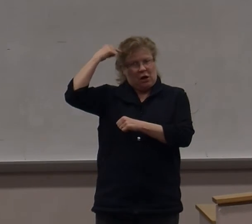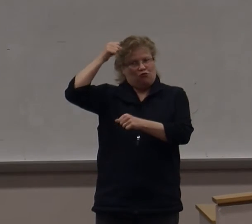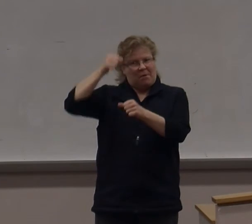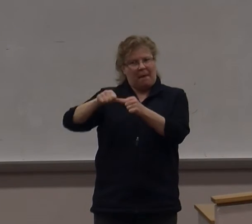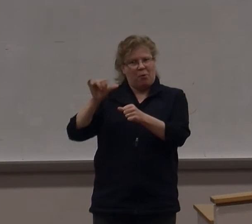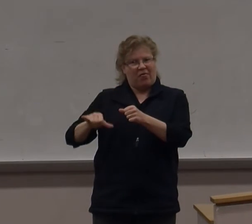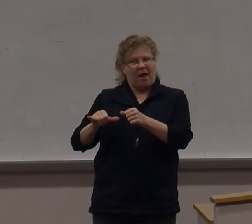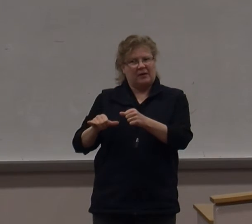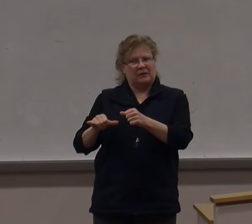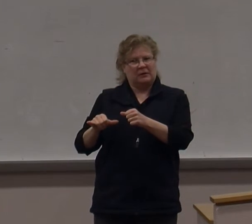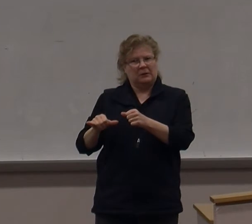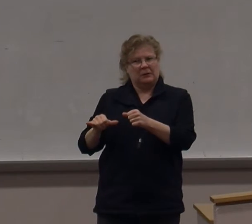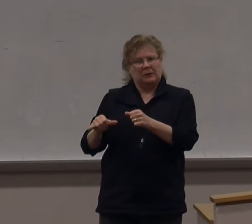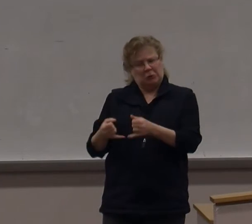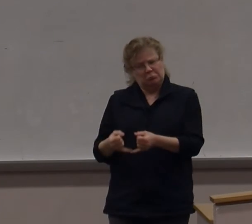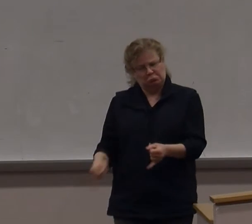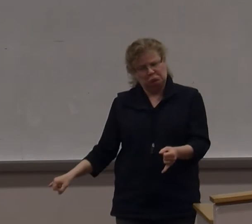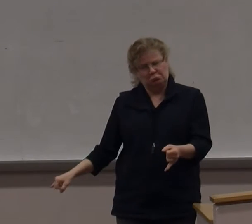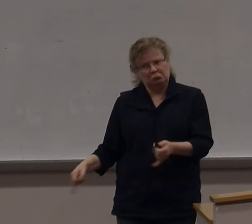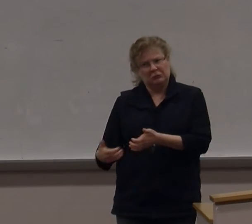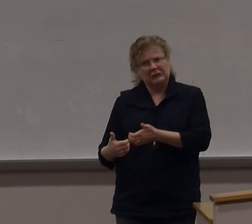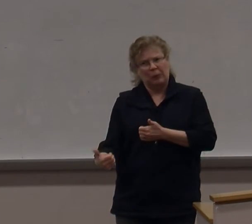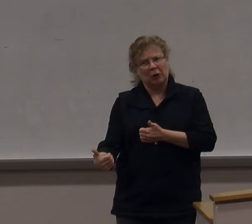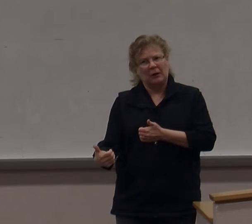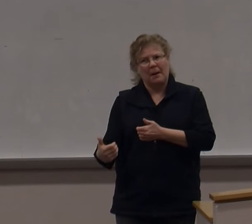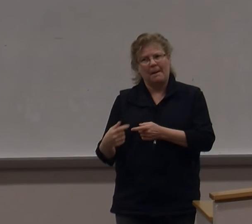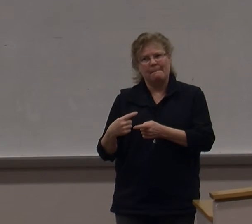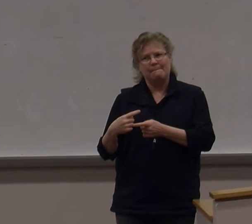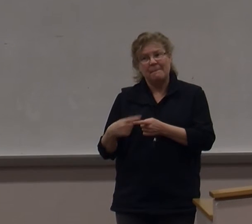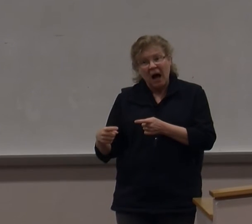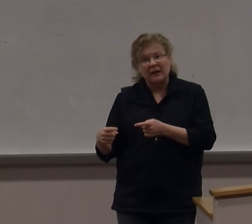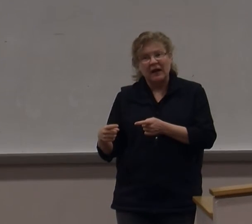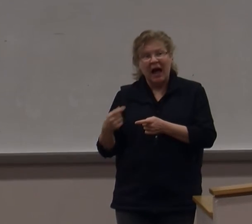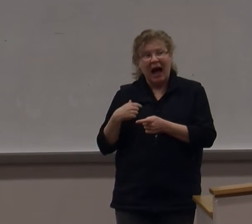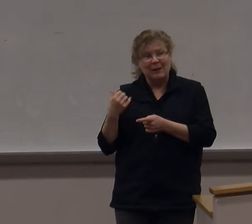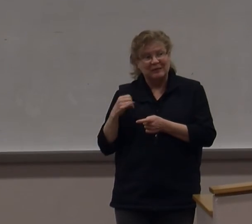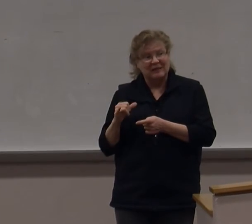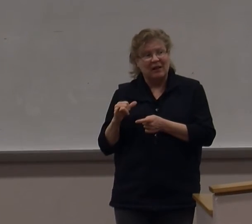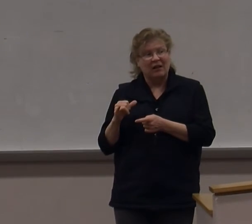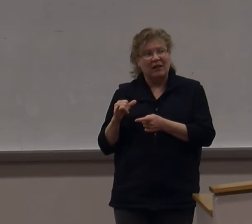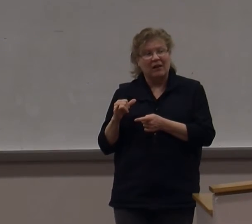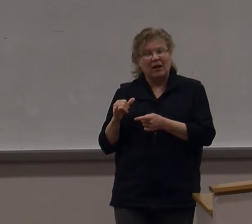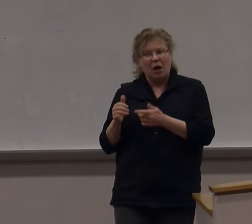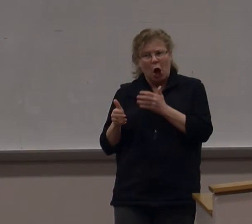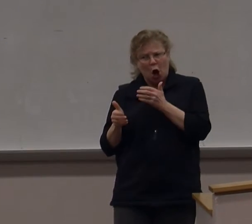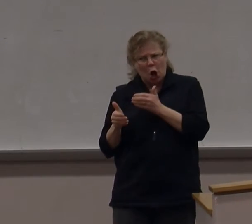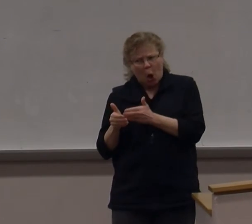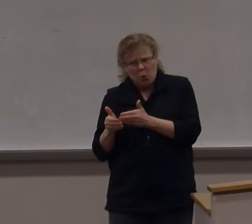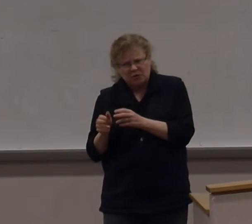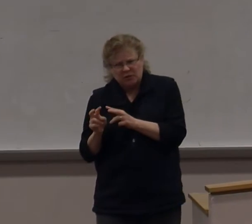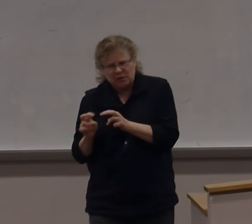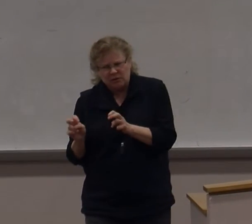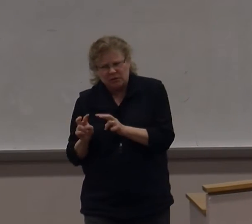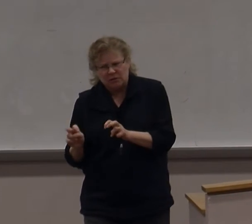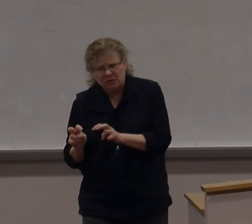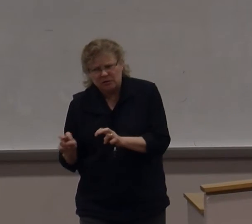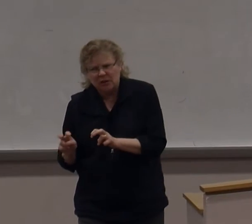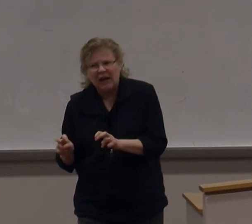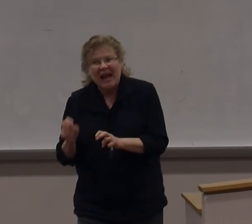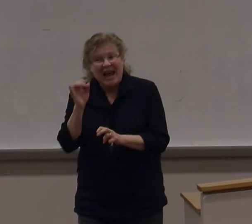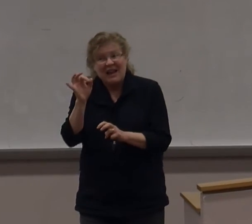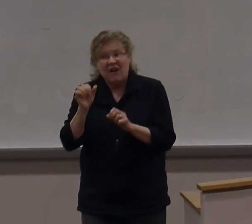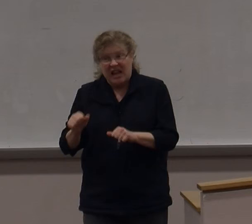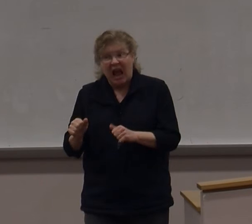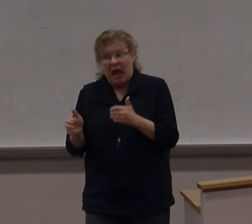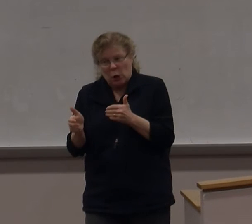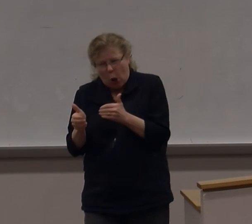But I feel like the closer I can get to something, the better I can get to know it. And the better I can see it for everything